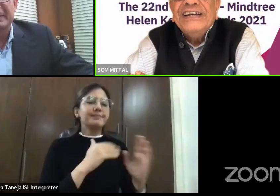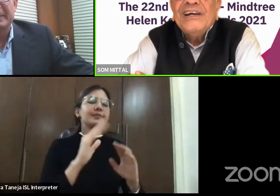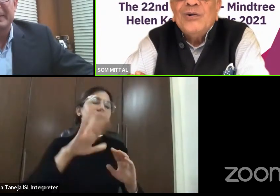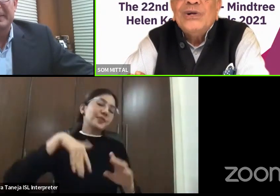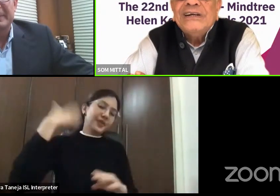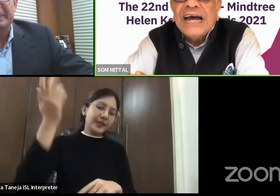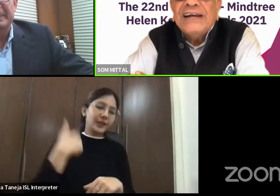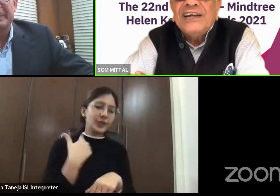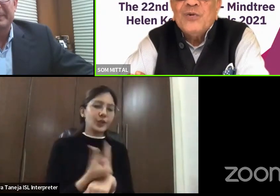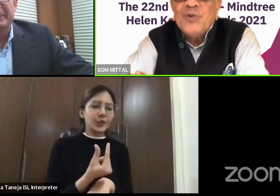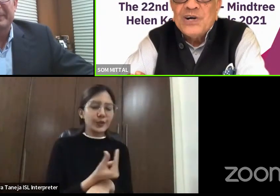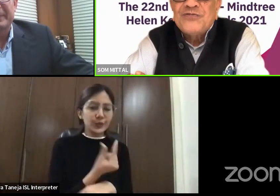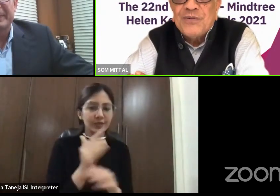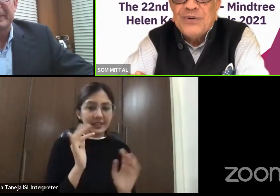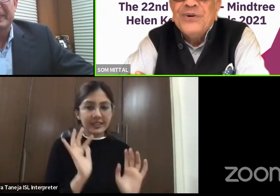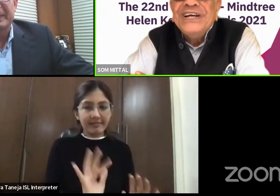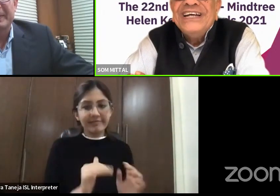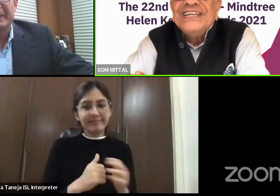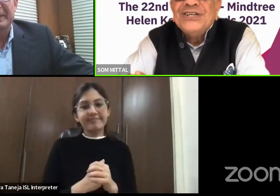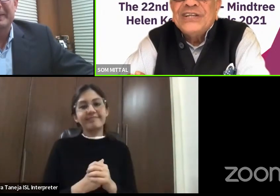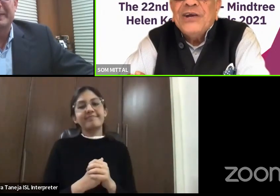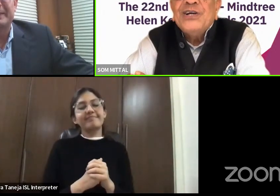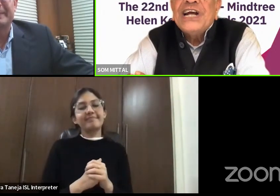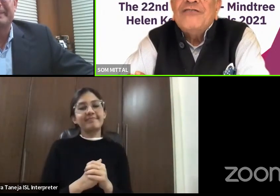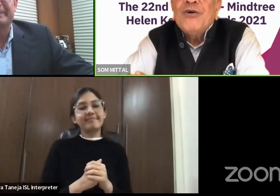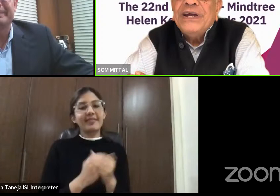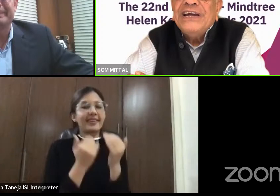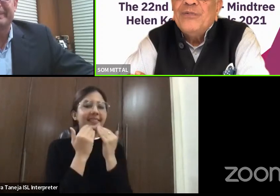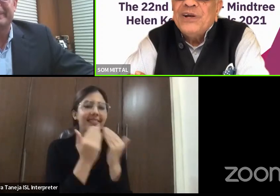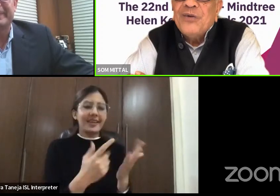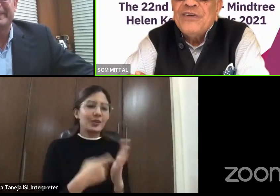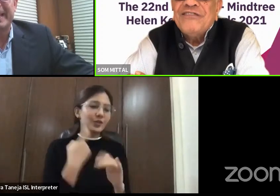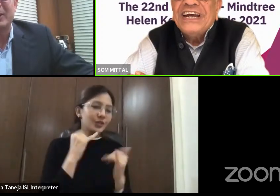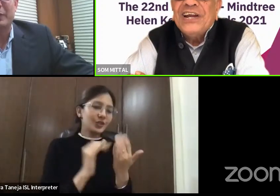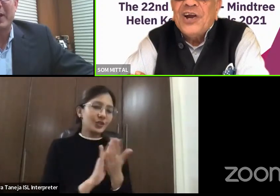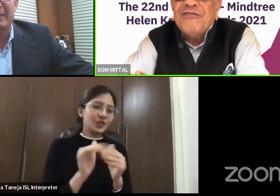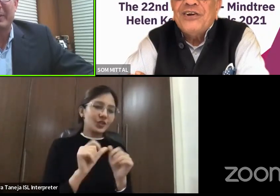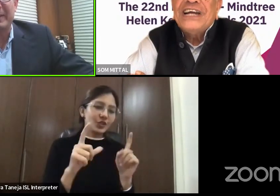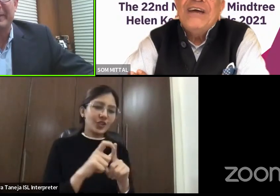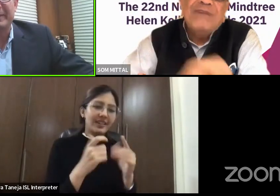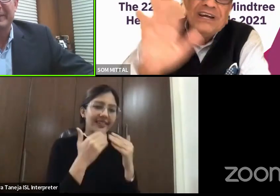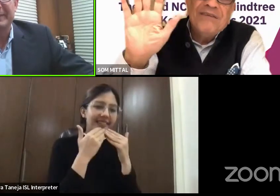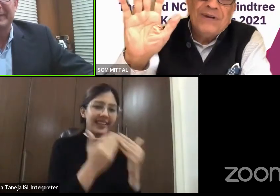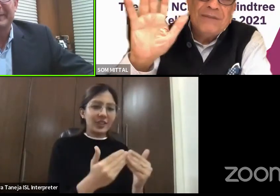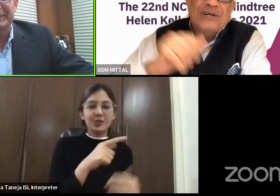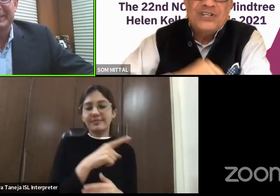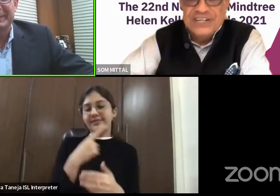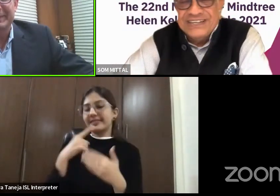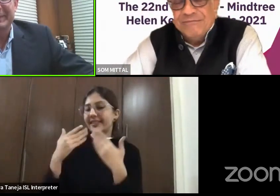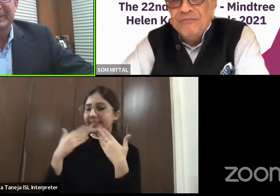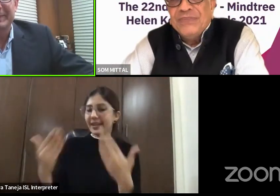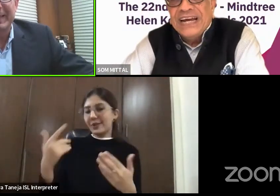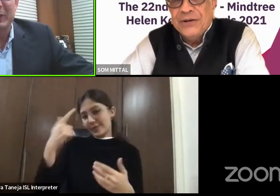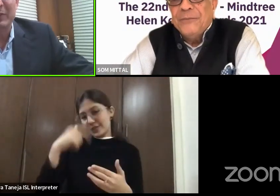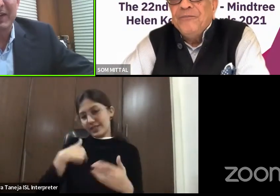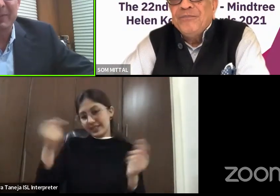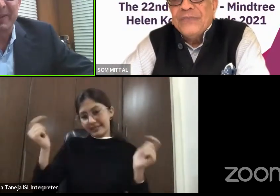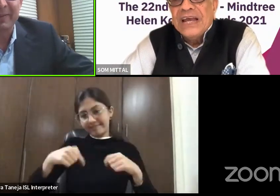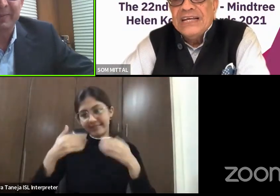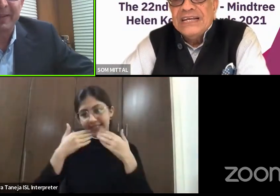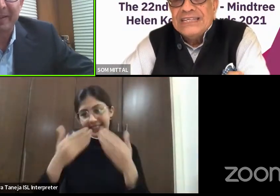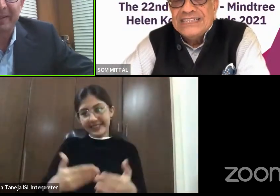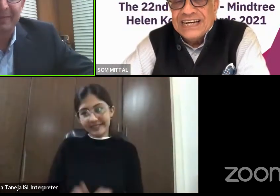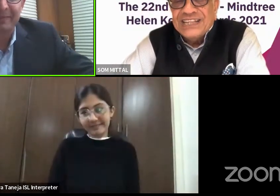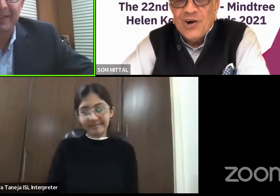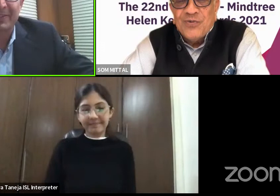further, including directly the words from you. So thank you, Rishad, for being here. We know we have taken a lot of your time, but appreciate it. Thank you for having